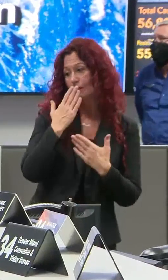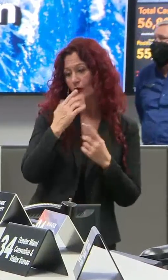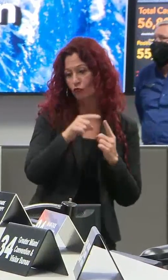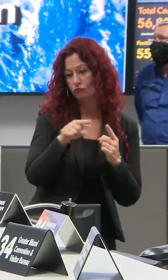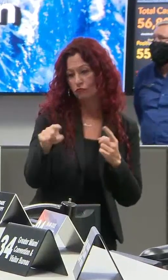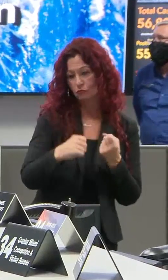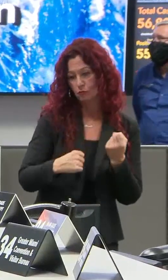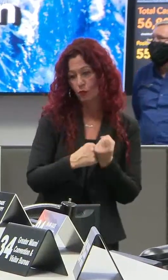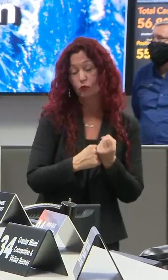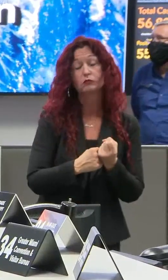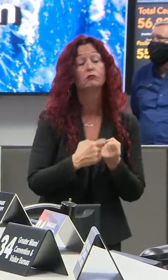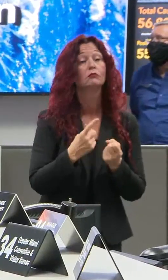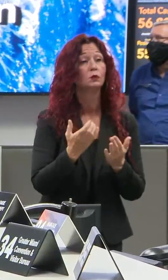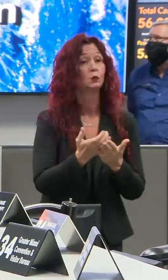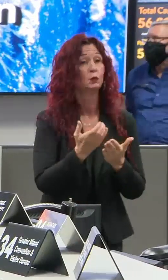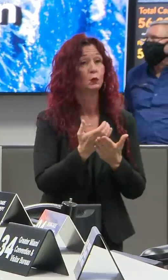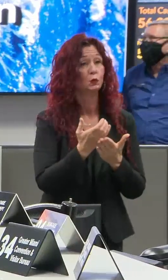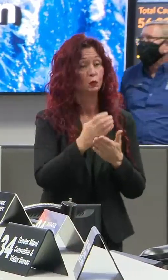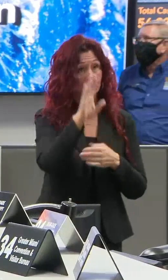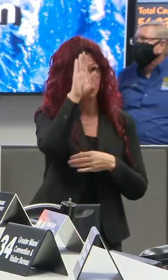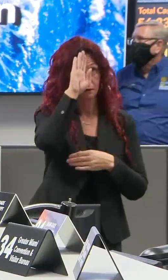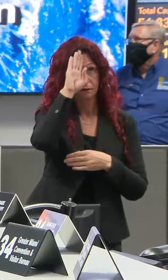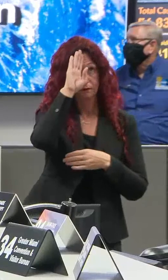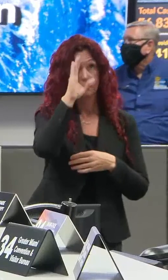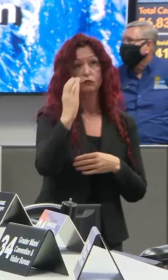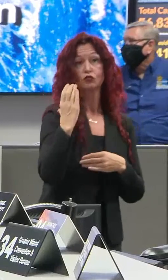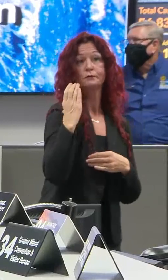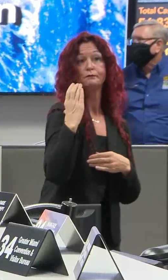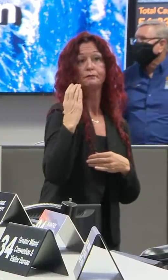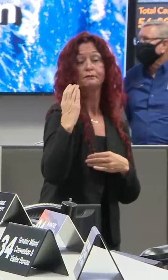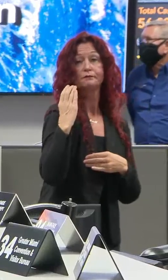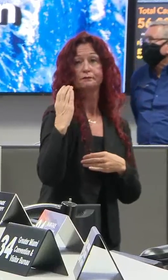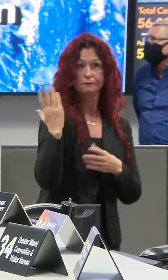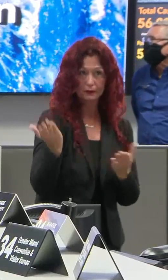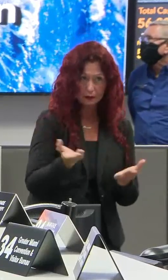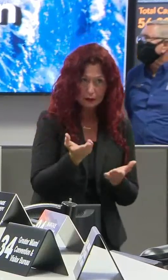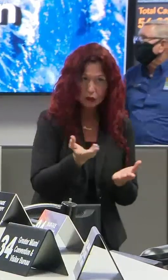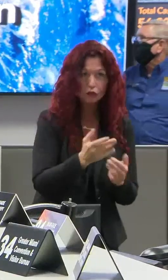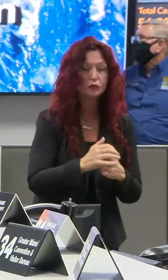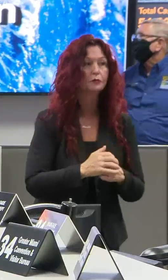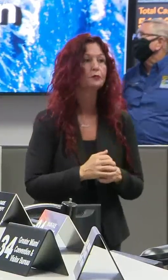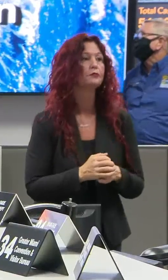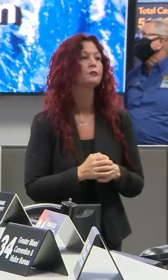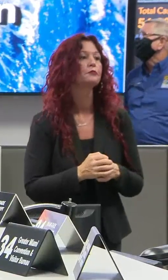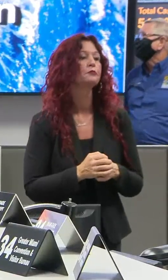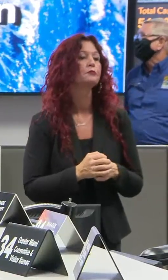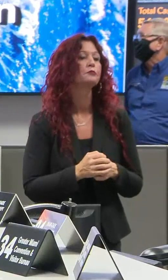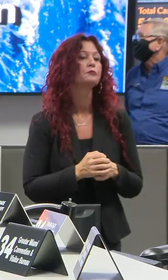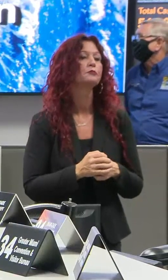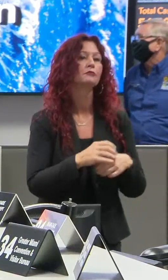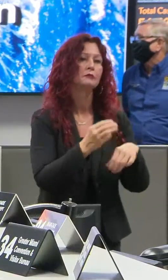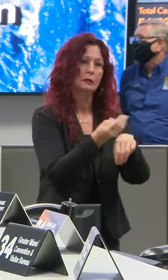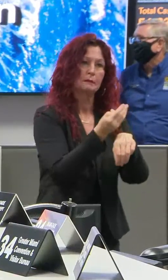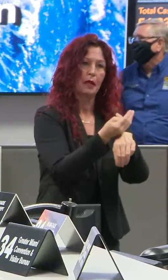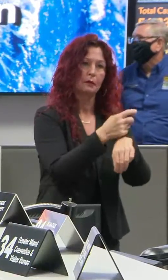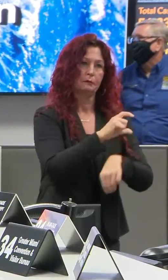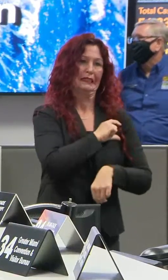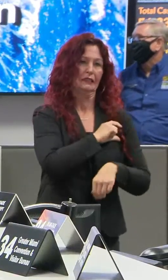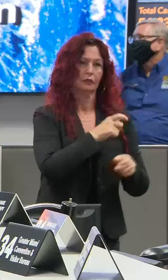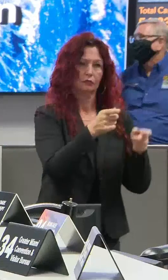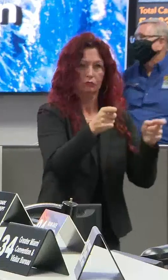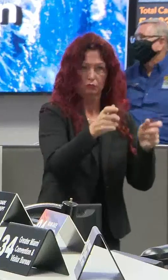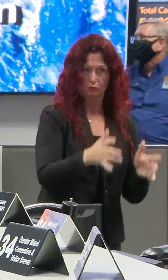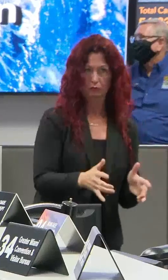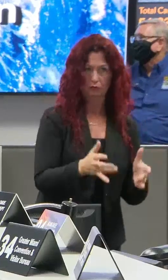Our Fire Chief, Alan Kaminsky, is also here, and obviously our Director, Freddie Ramirez. Now, do I have